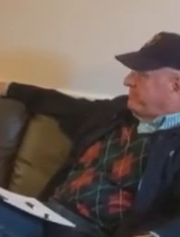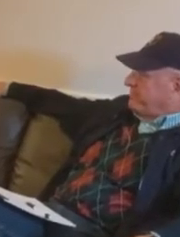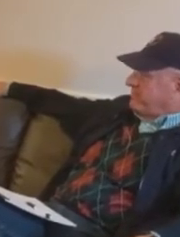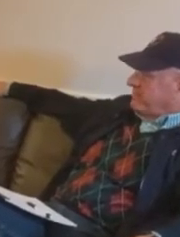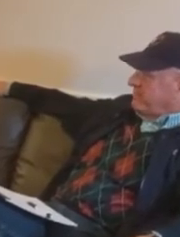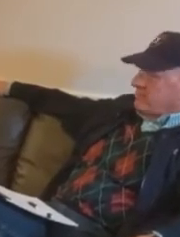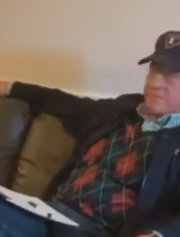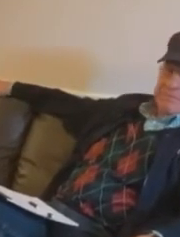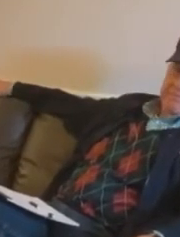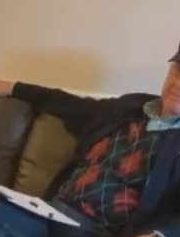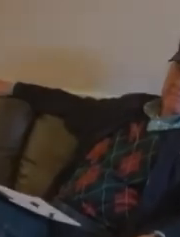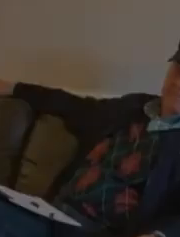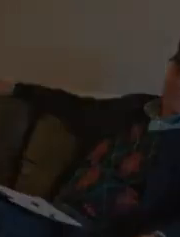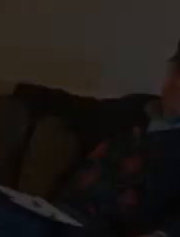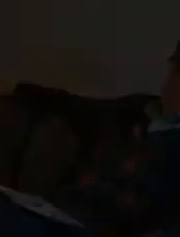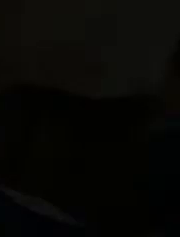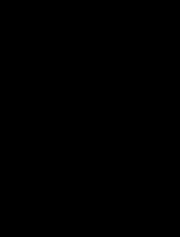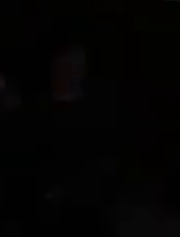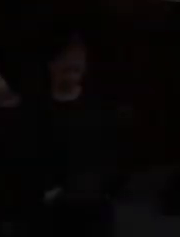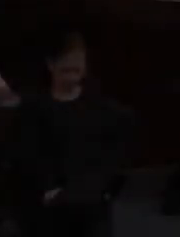about it.